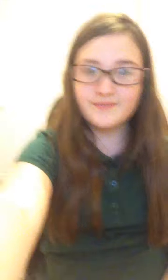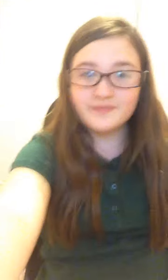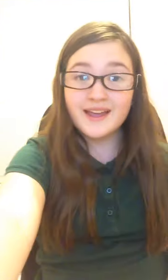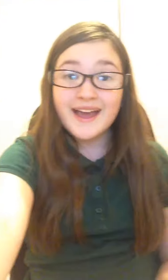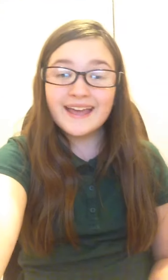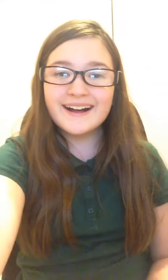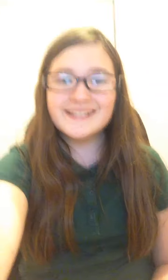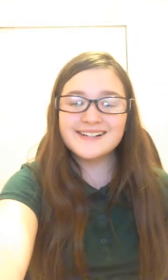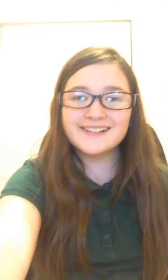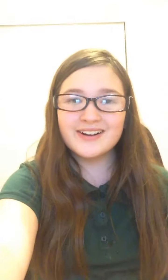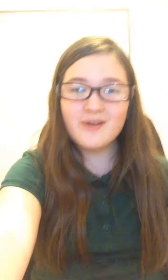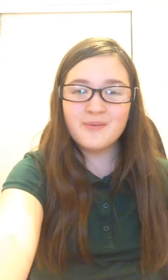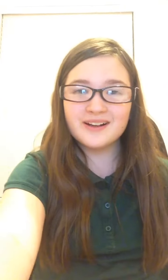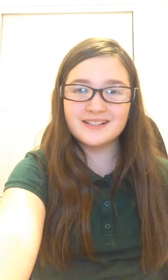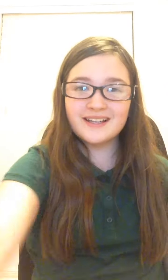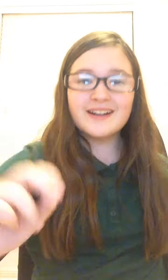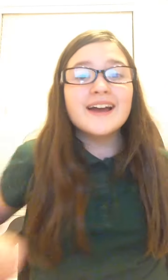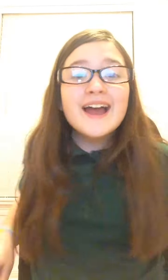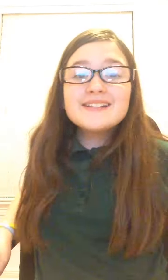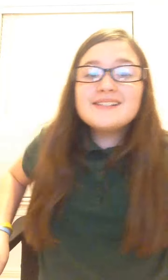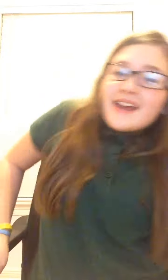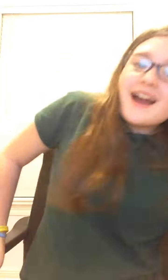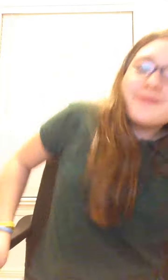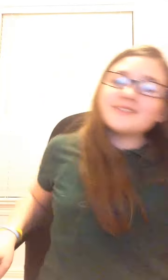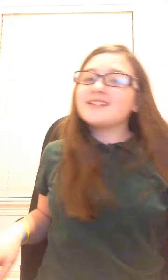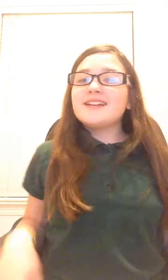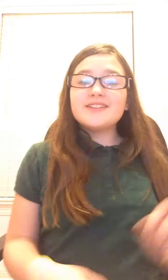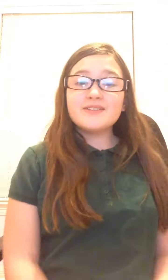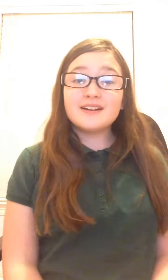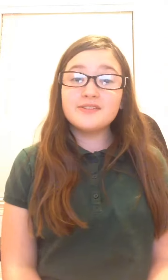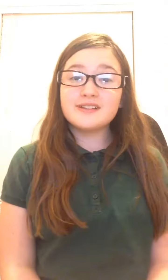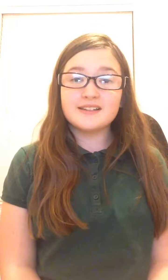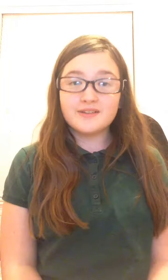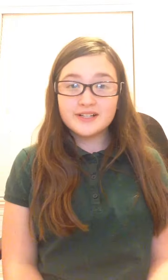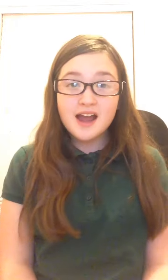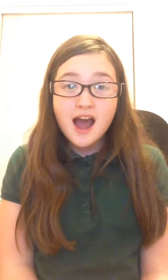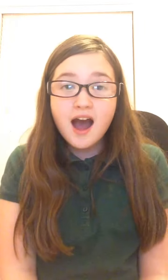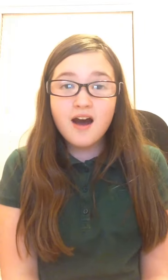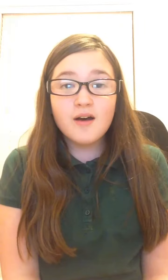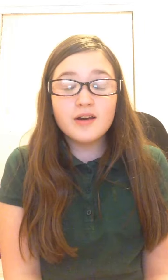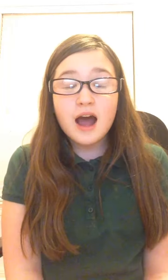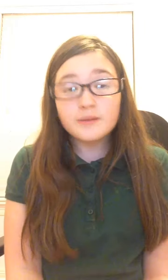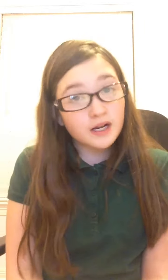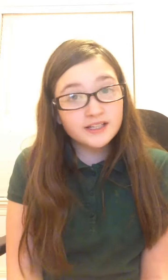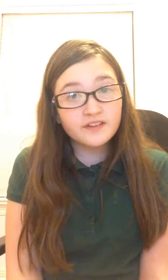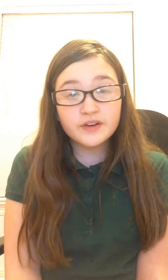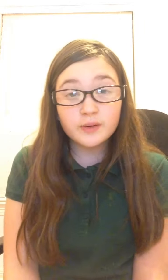Hey guys, NAROL Productions here, and today I'm going to teach you how to do sign language. I'm not deaf, none of